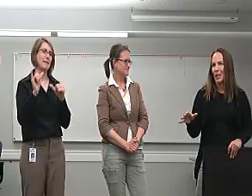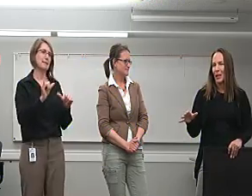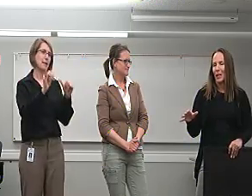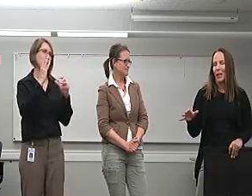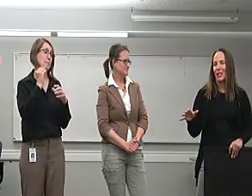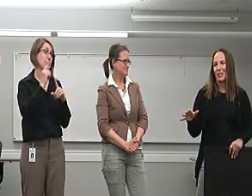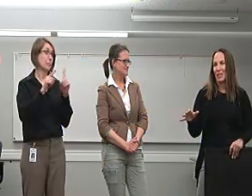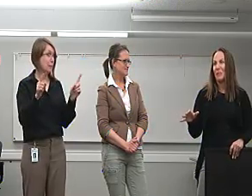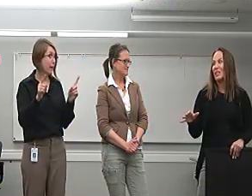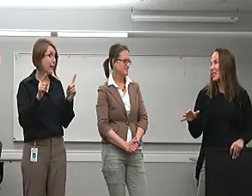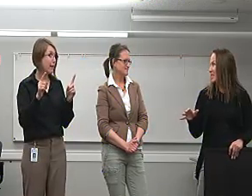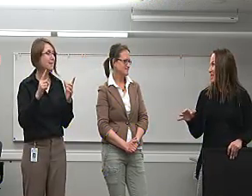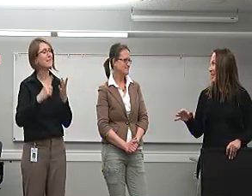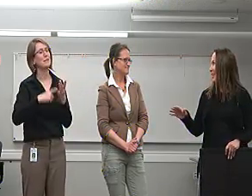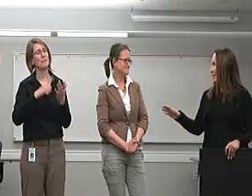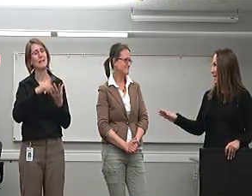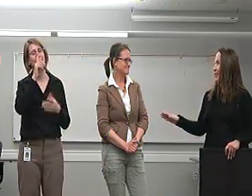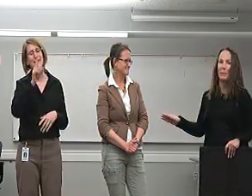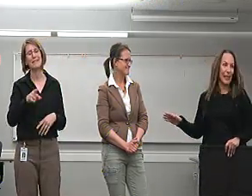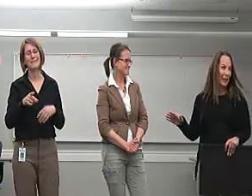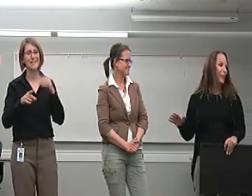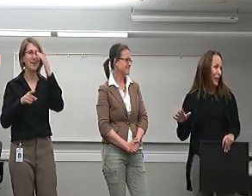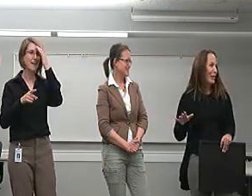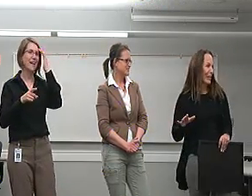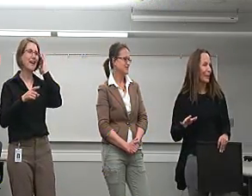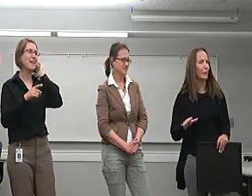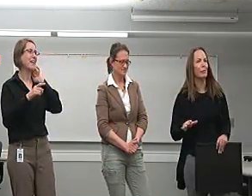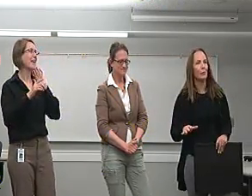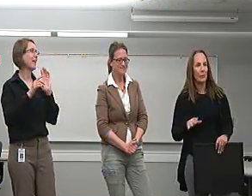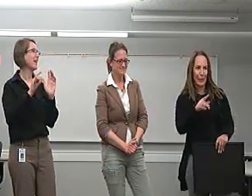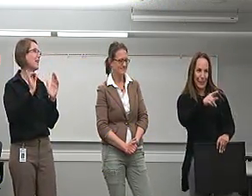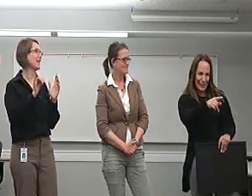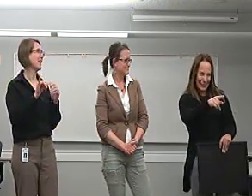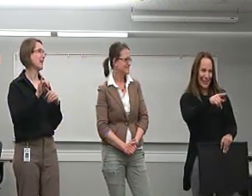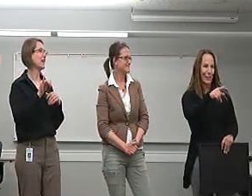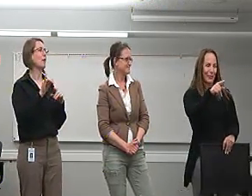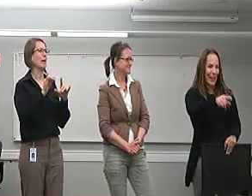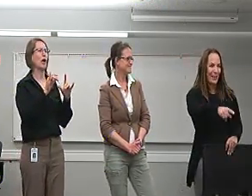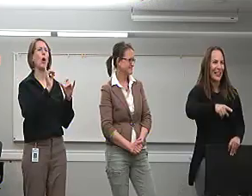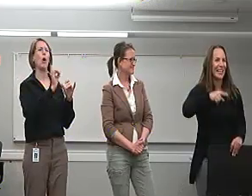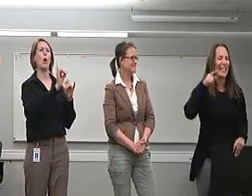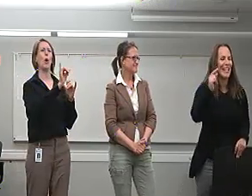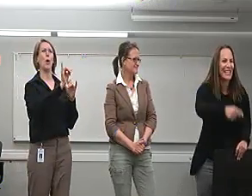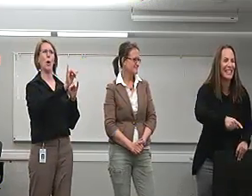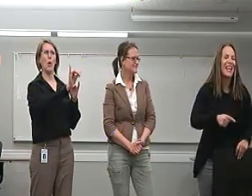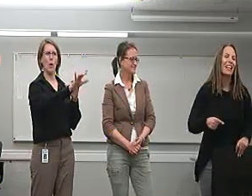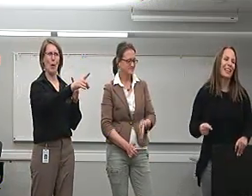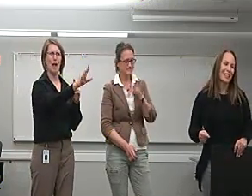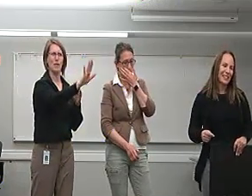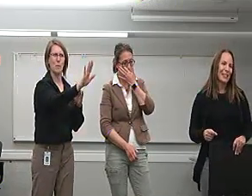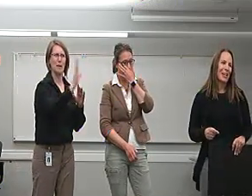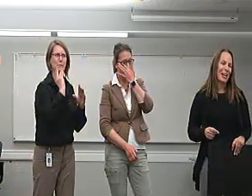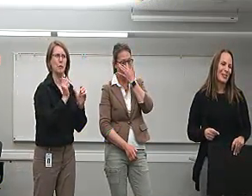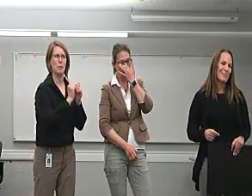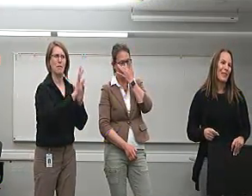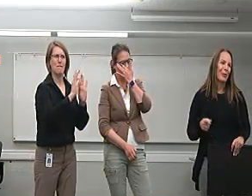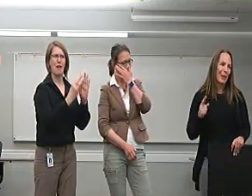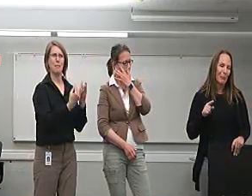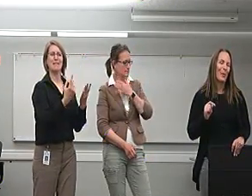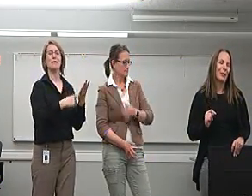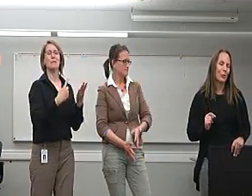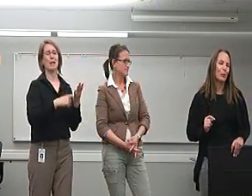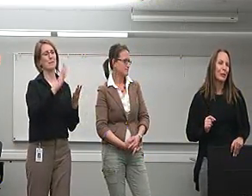sometimes it is, and that's kind of upsetting, like I'm like, ooh, it is, this family, it is. Let's, that reminder is really good